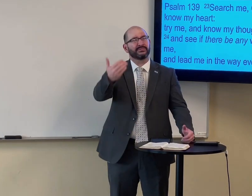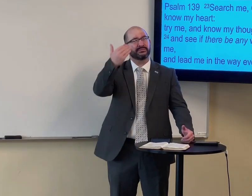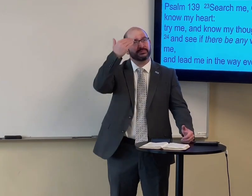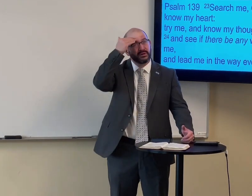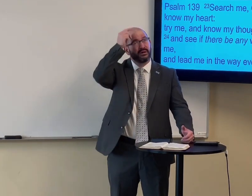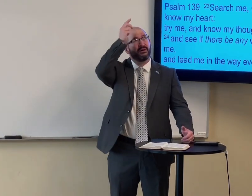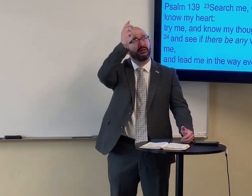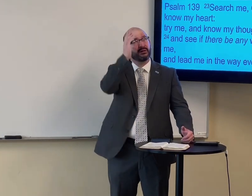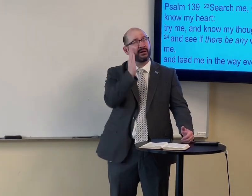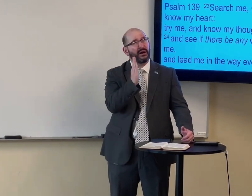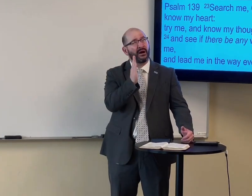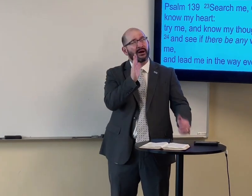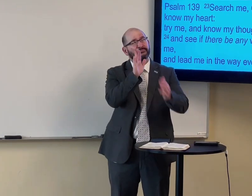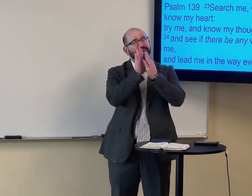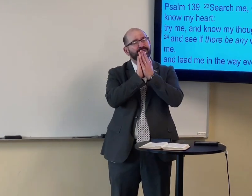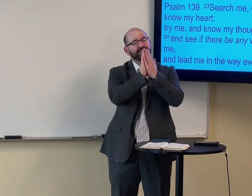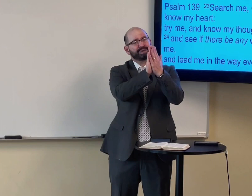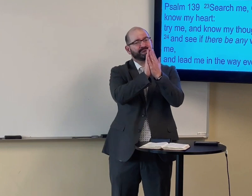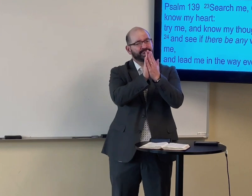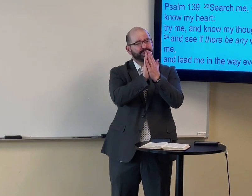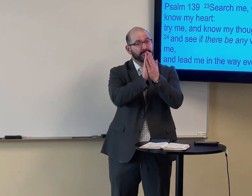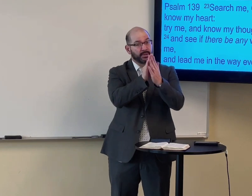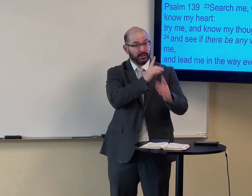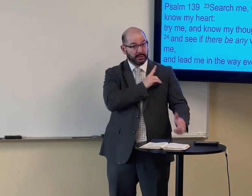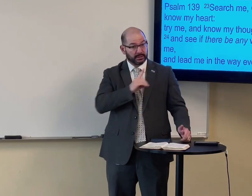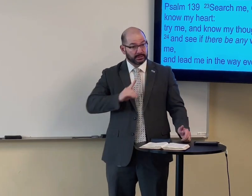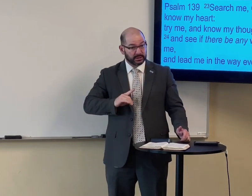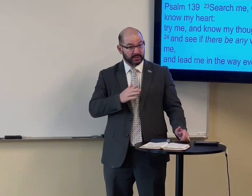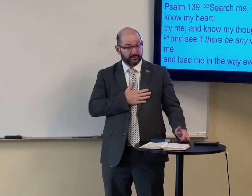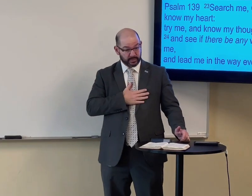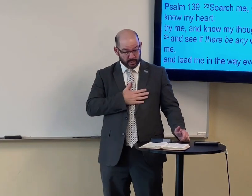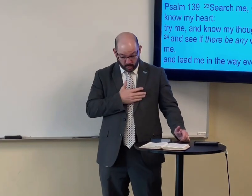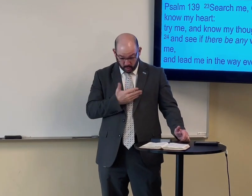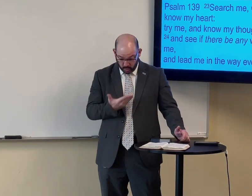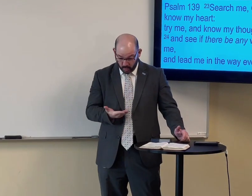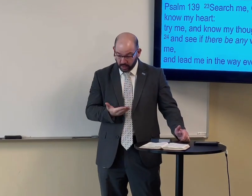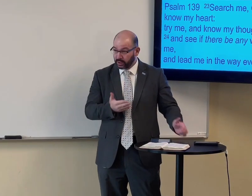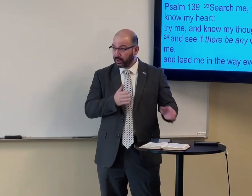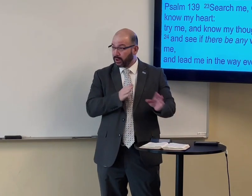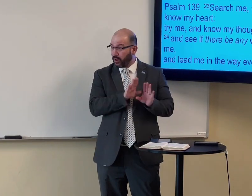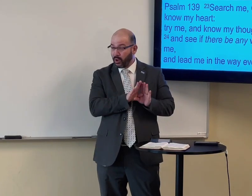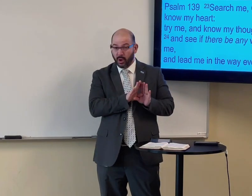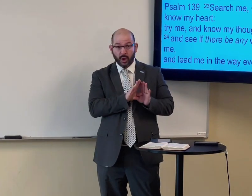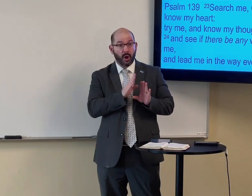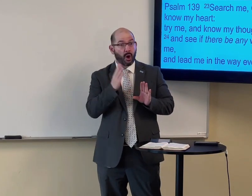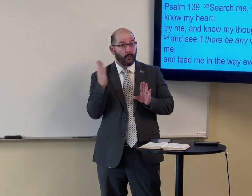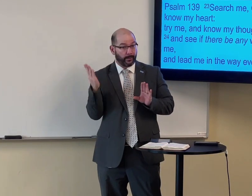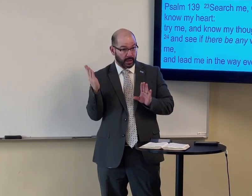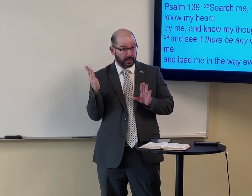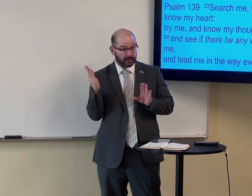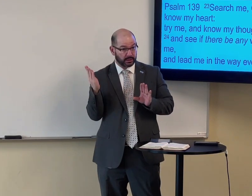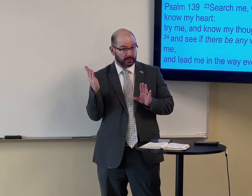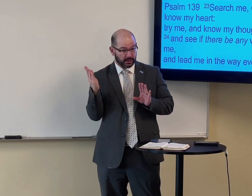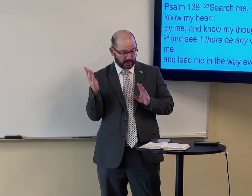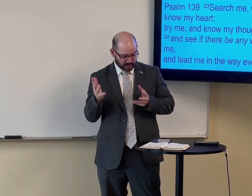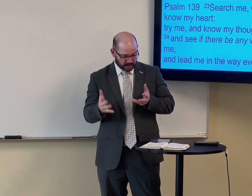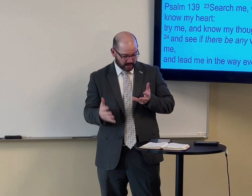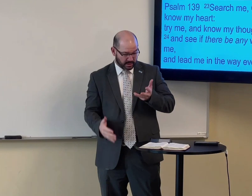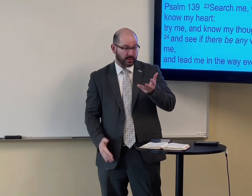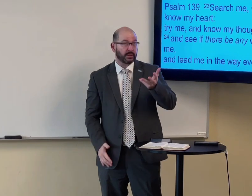David wanted to know God, have a really close relationship with him. He was willing to open his heart